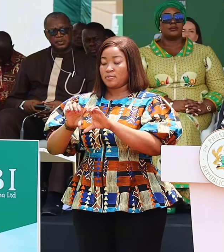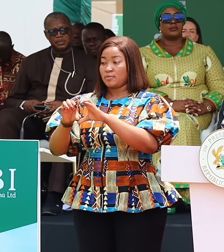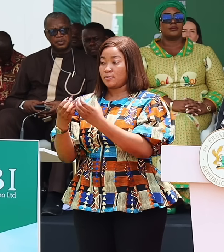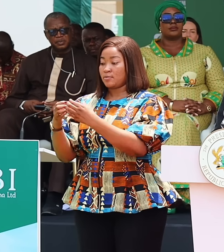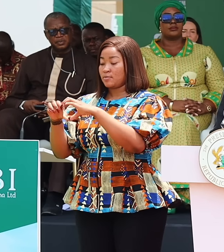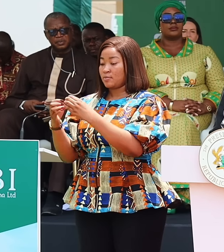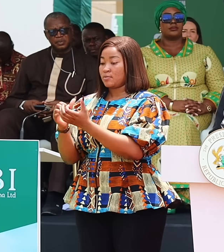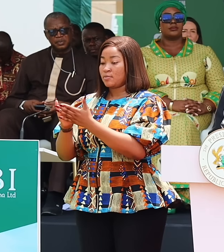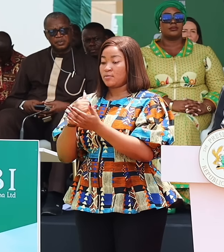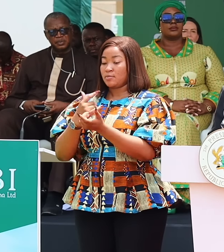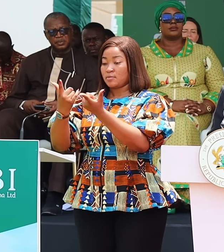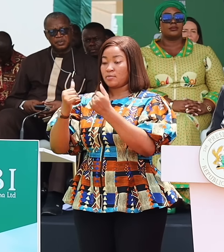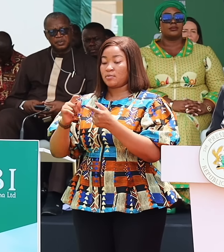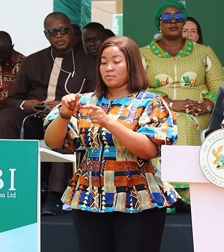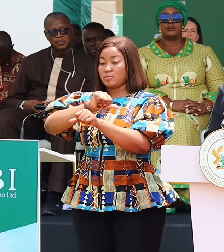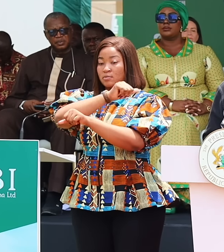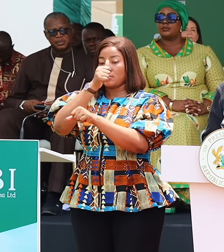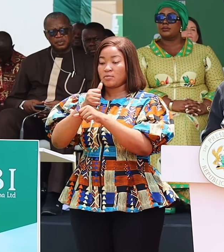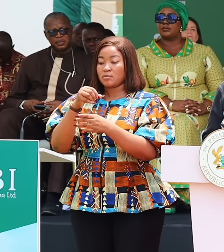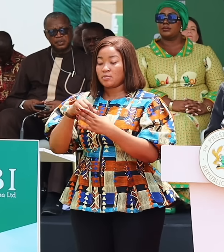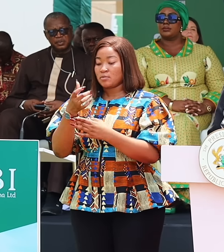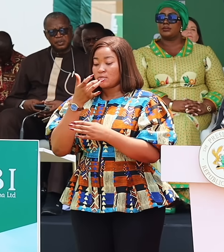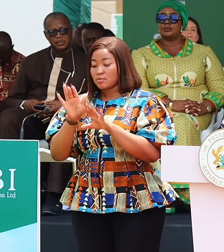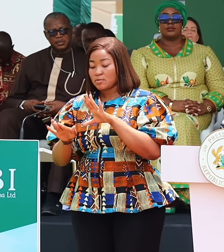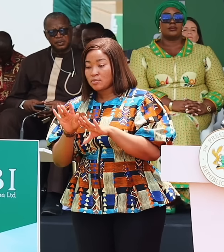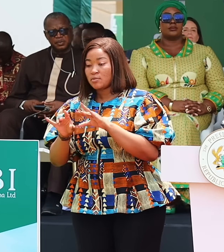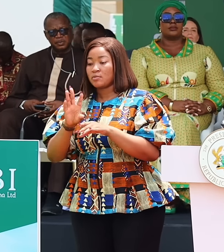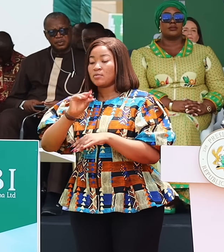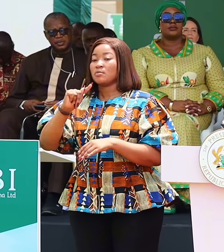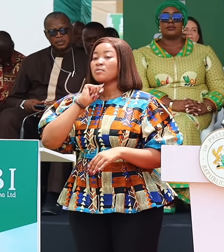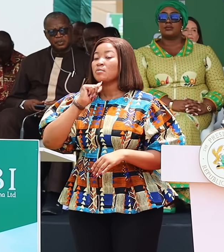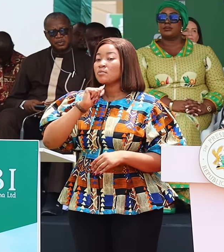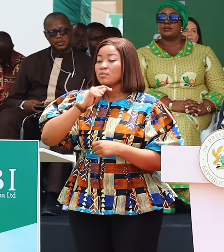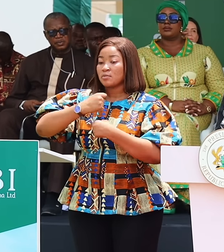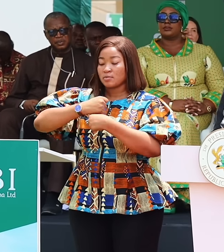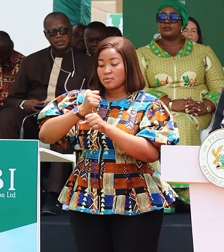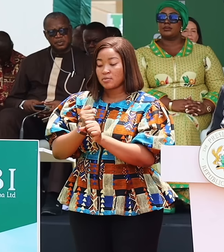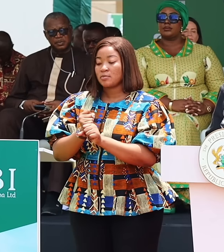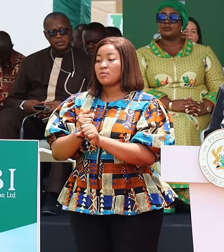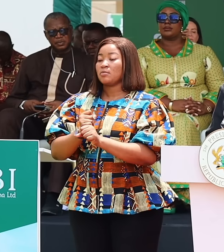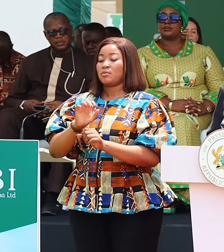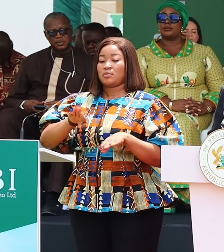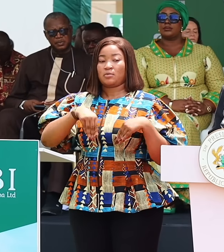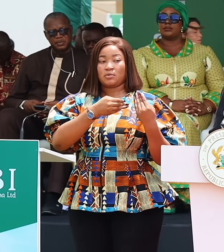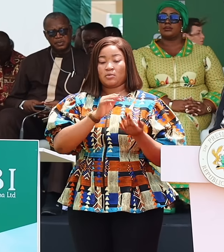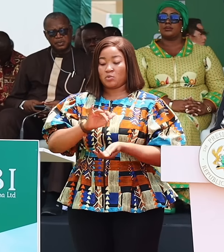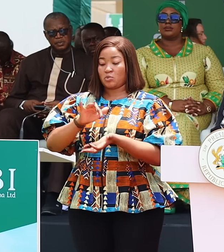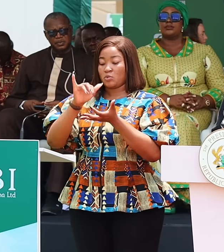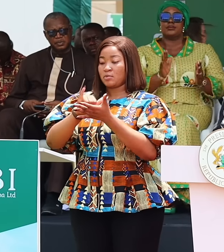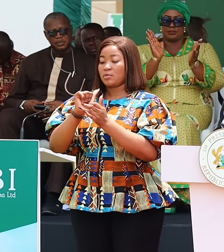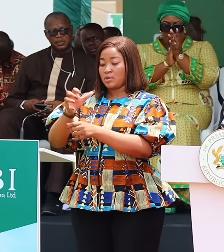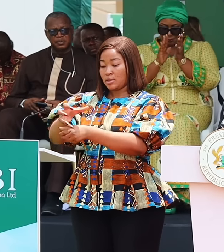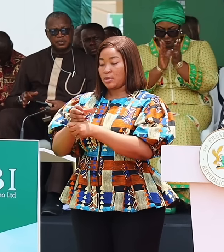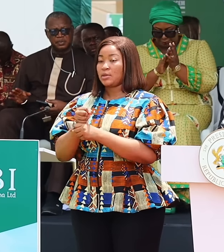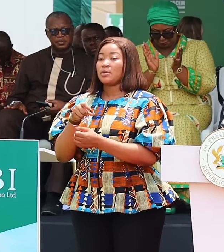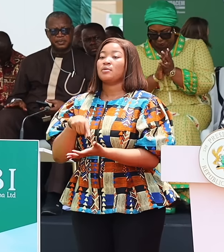industries that have come to set up there in the textile space, in steel manufacturing, give me hope that we can achieve this